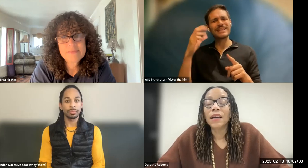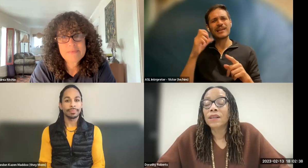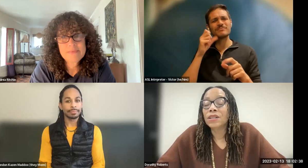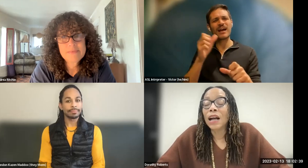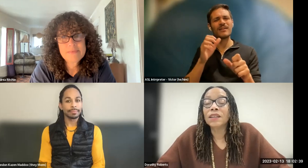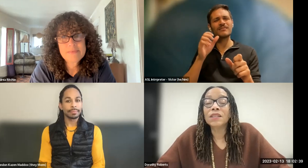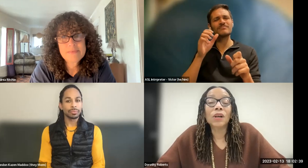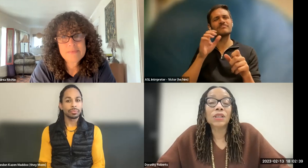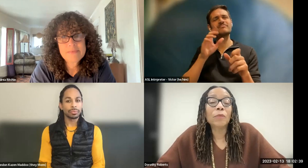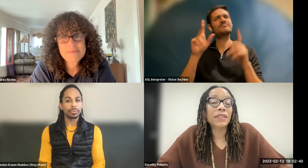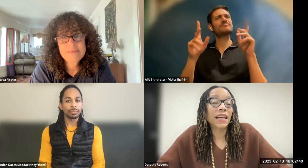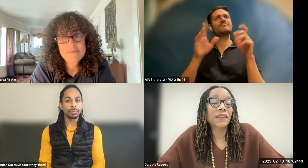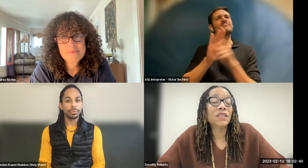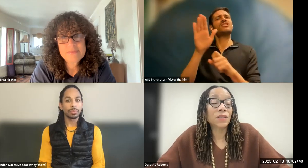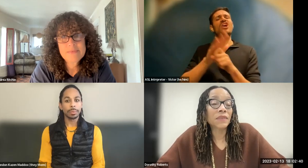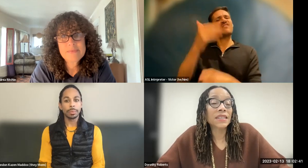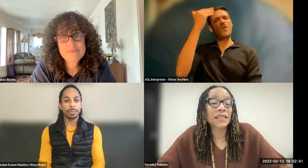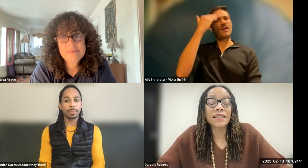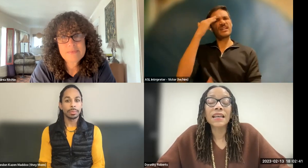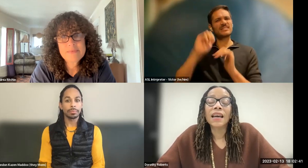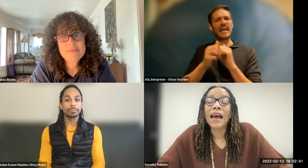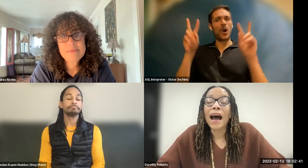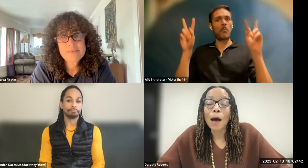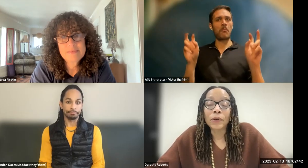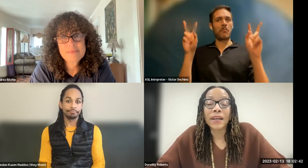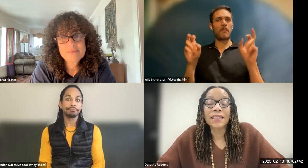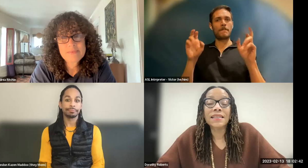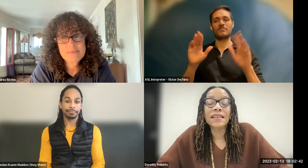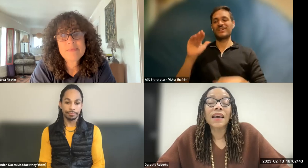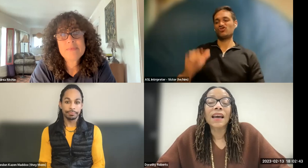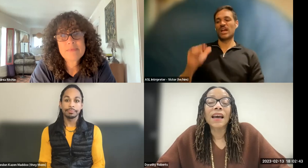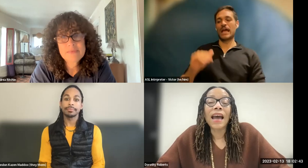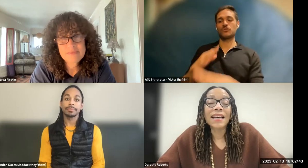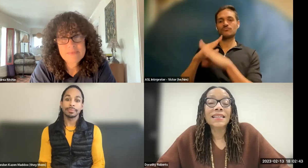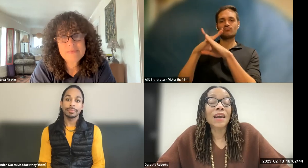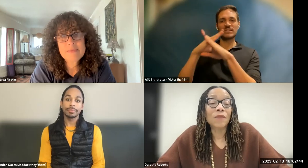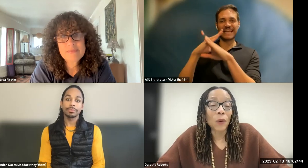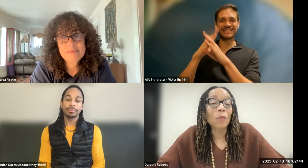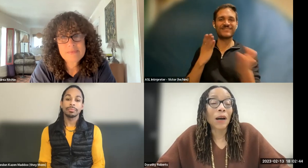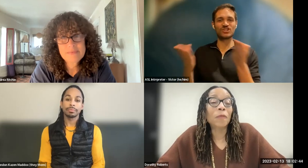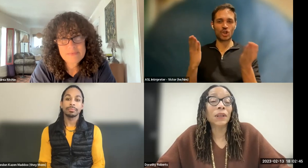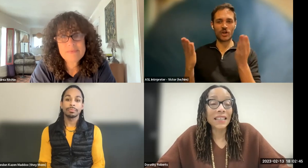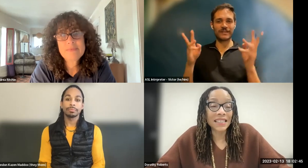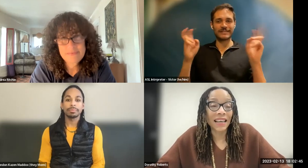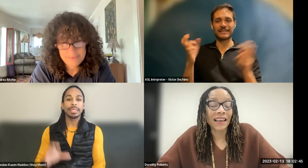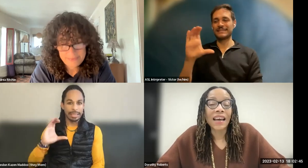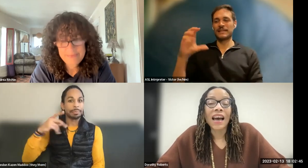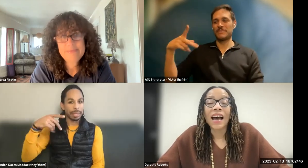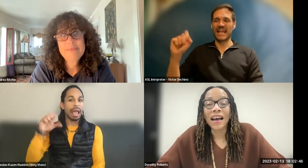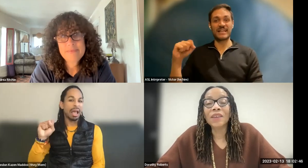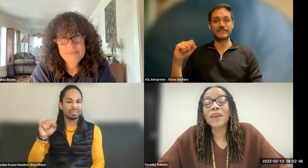how so-called child protective services operates as a form of